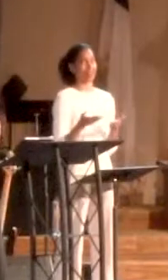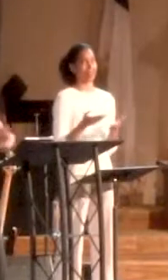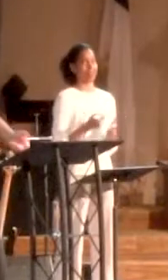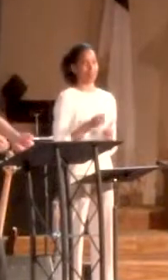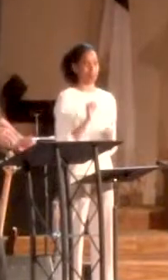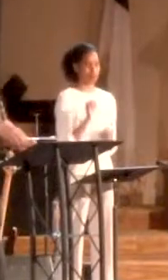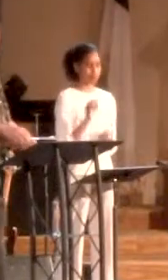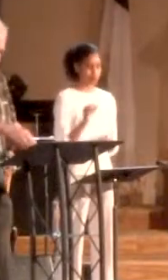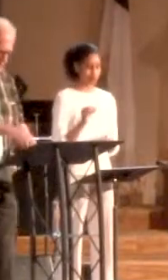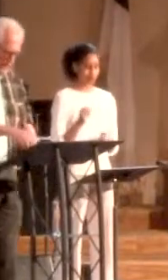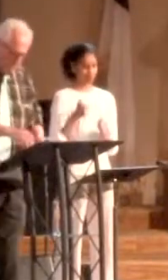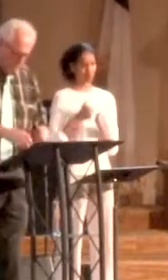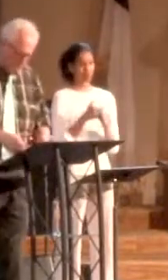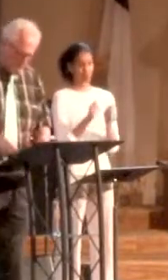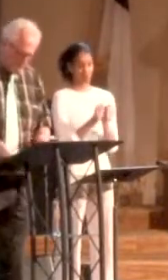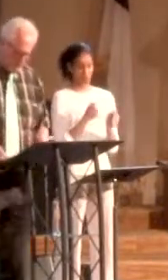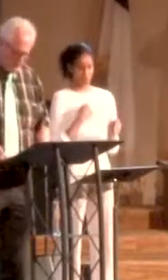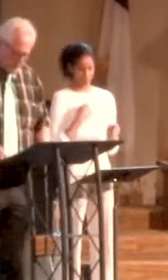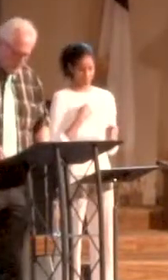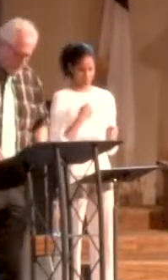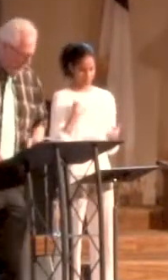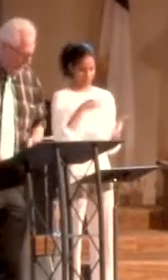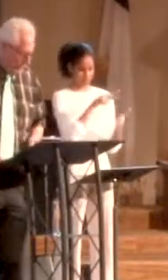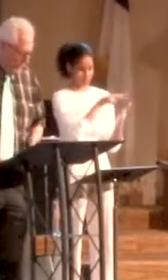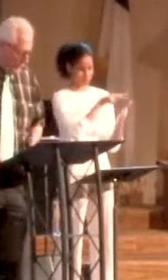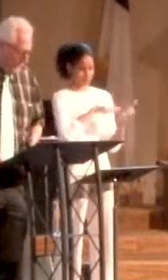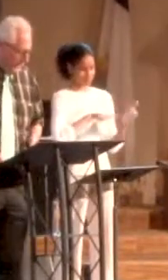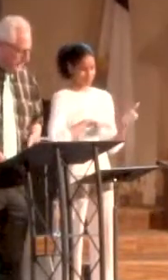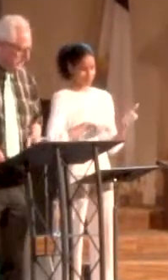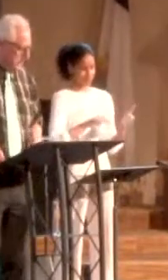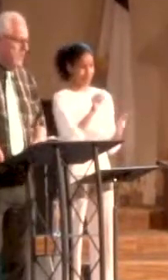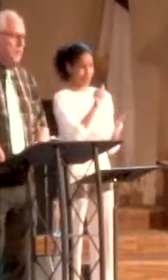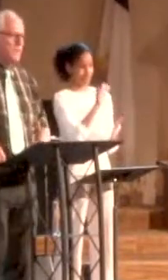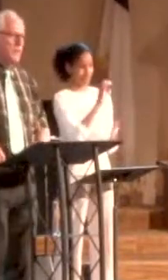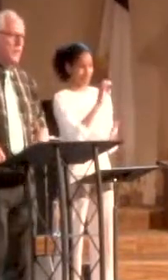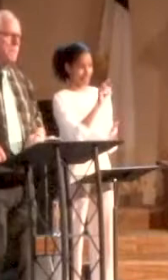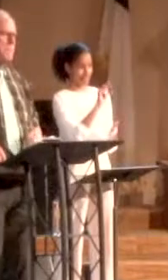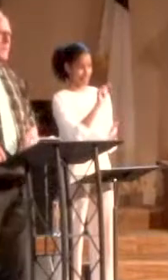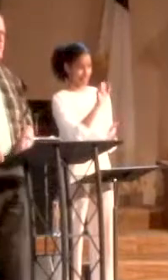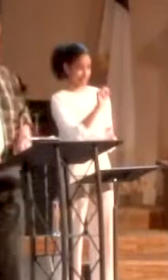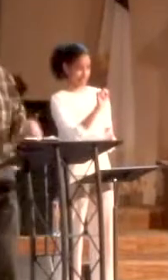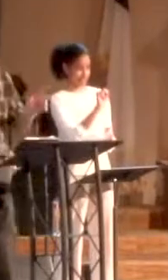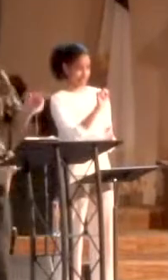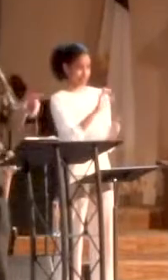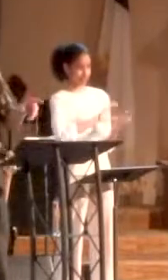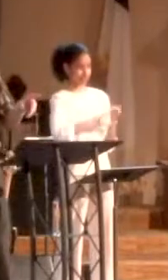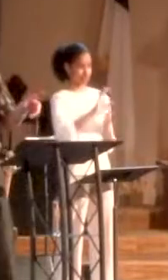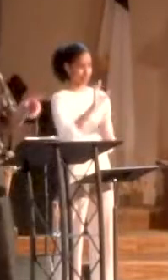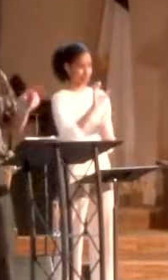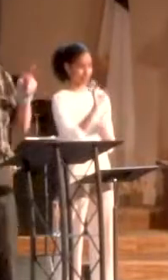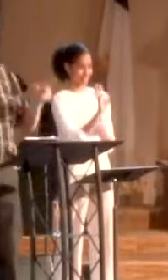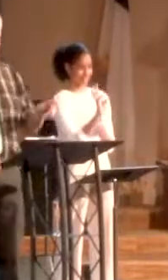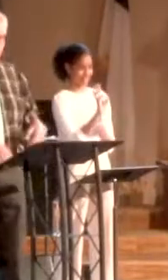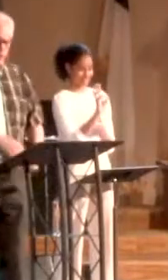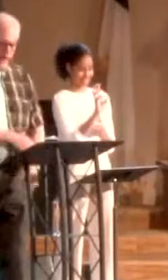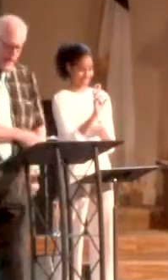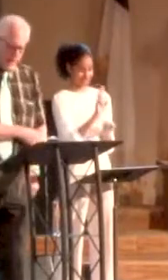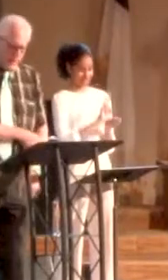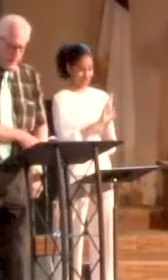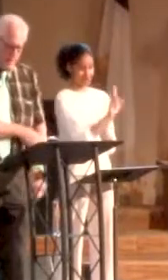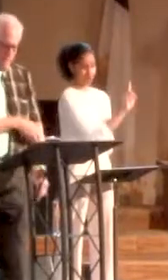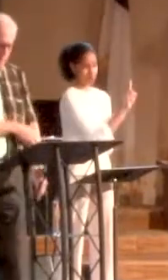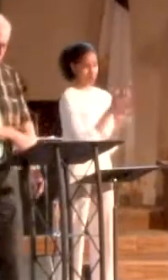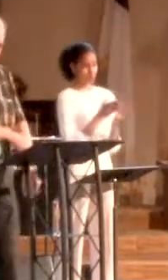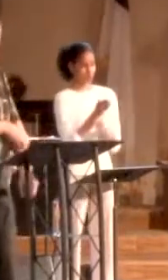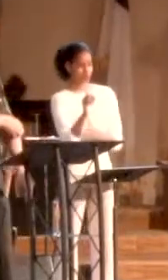So follow along with me as we read from the 6th chapter of the book of